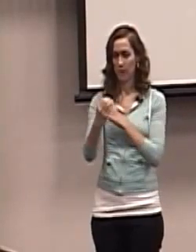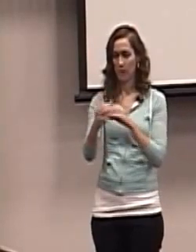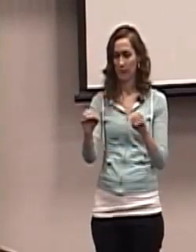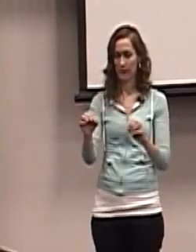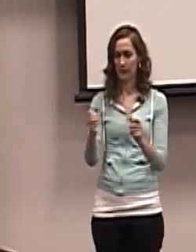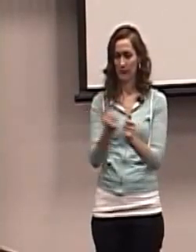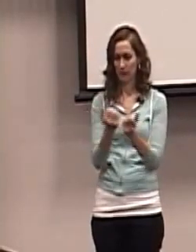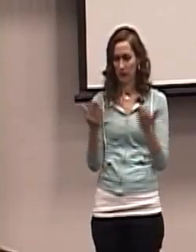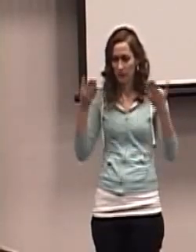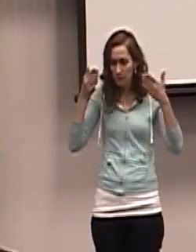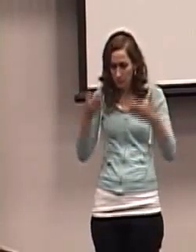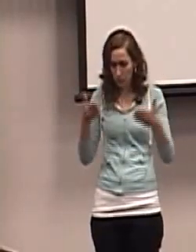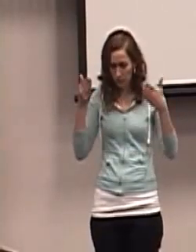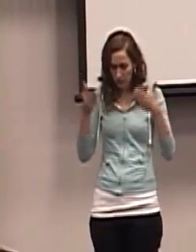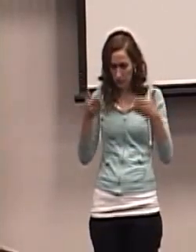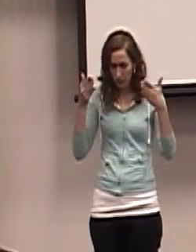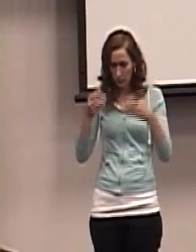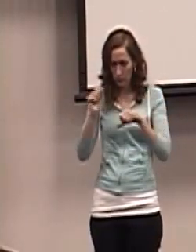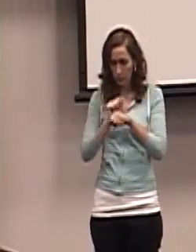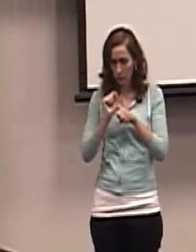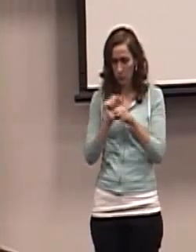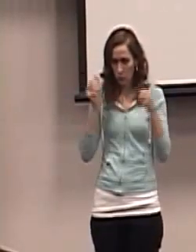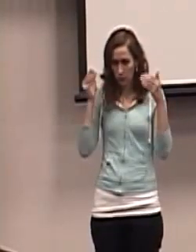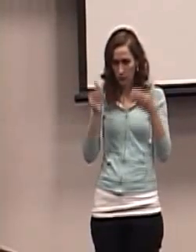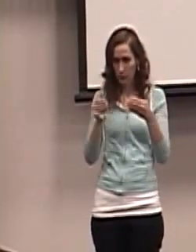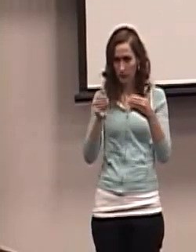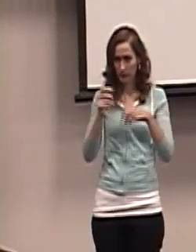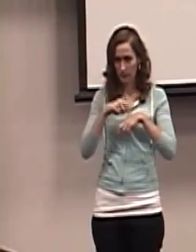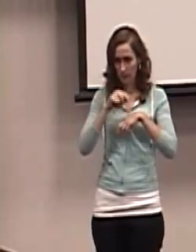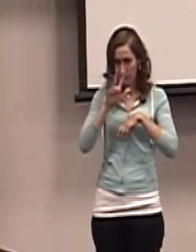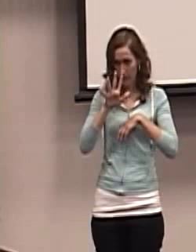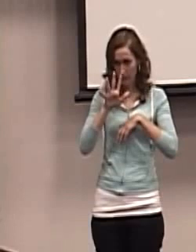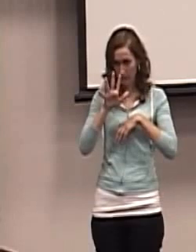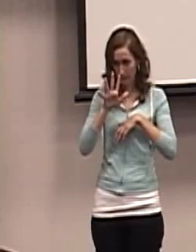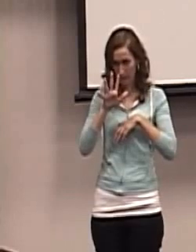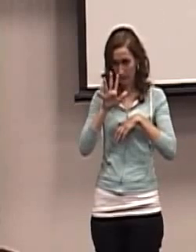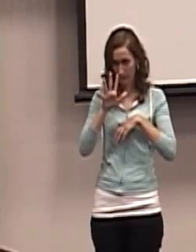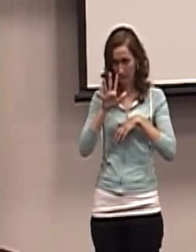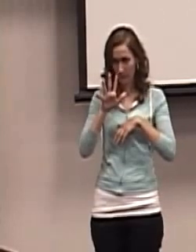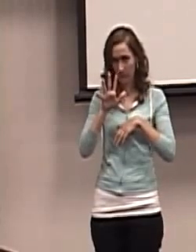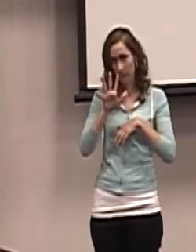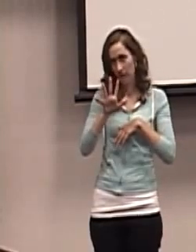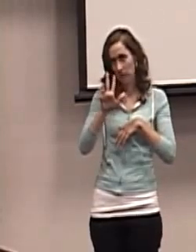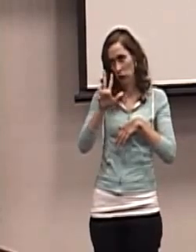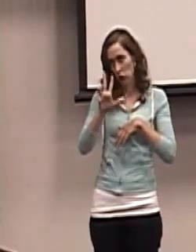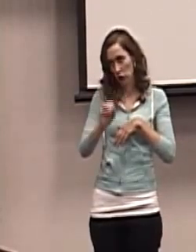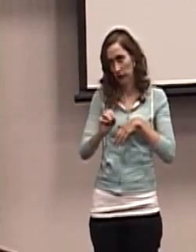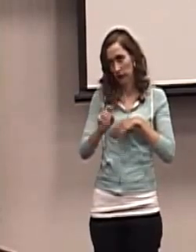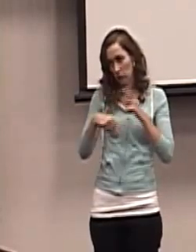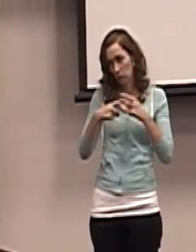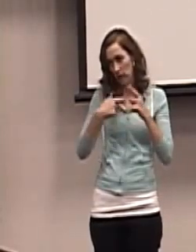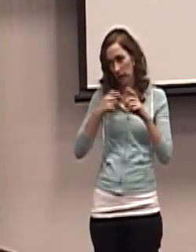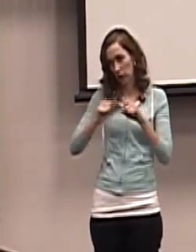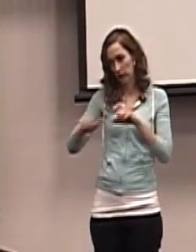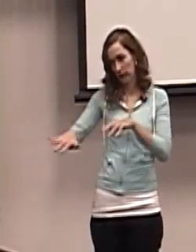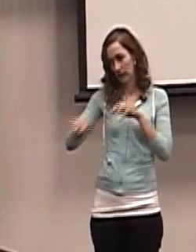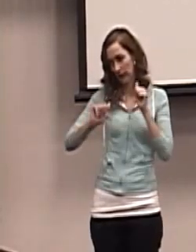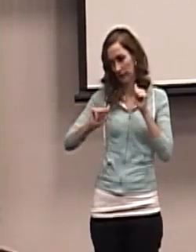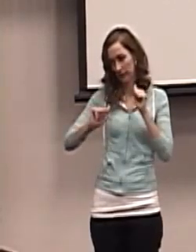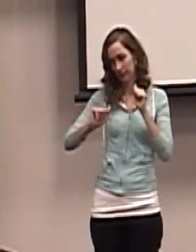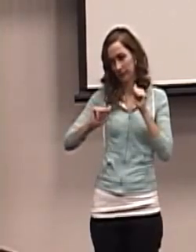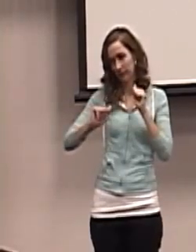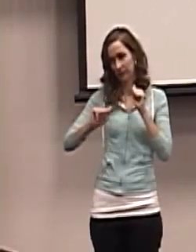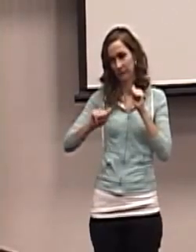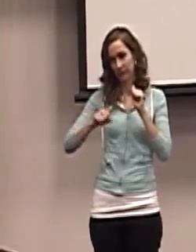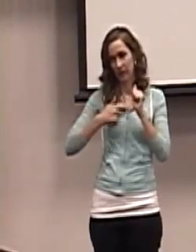was focused on office. At 5 o'clock or 5:30 or whenever I could leave,